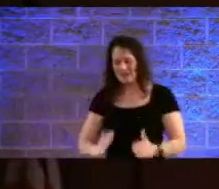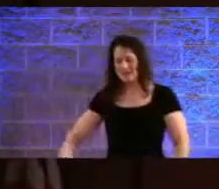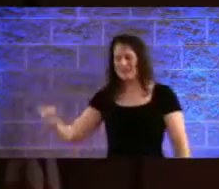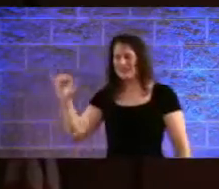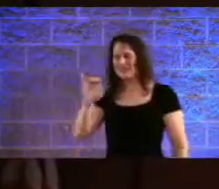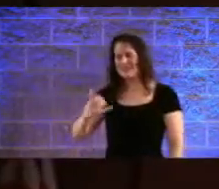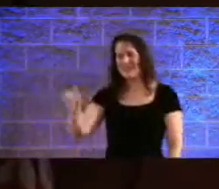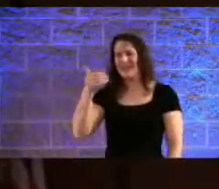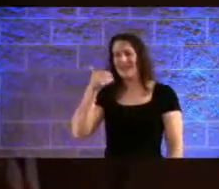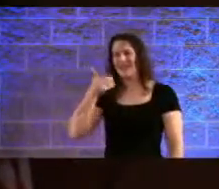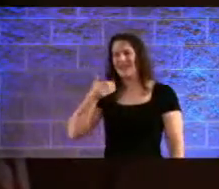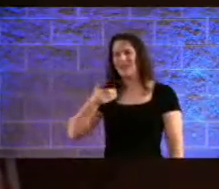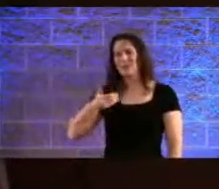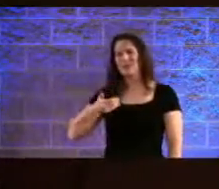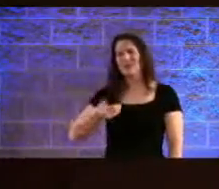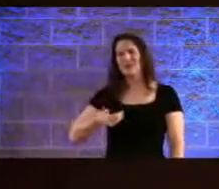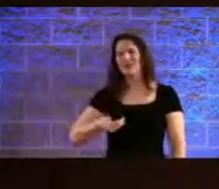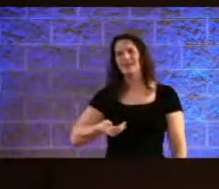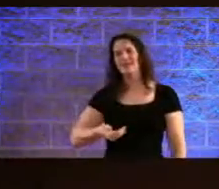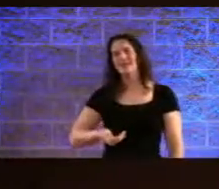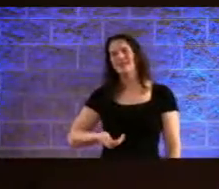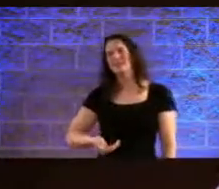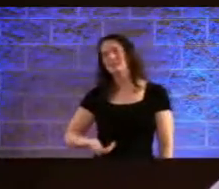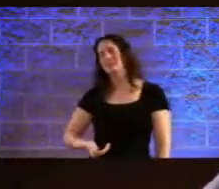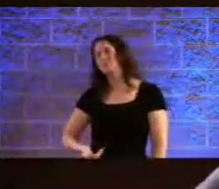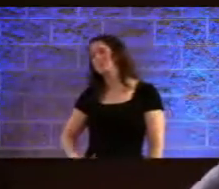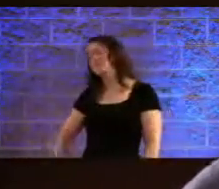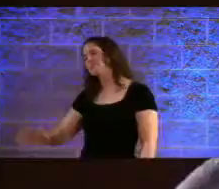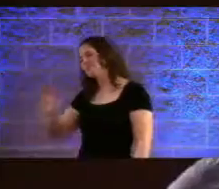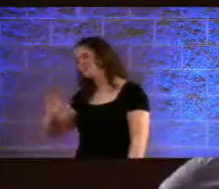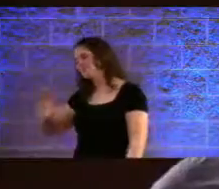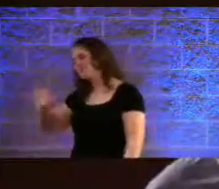a wretch like me.